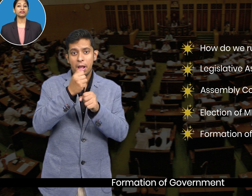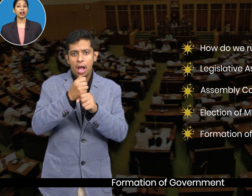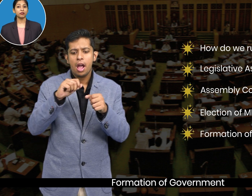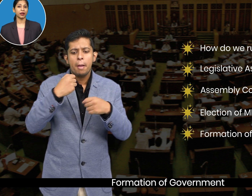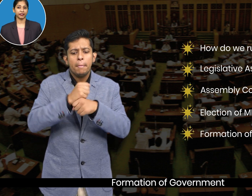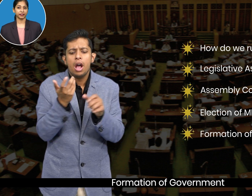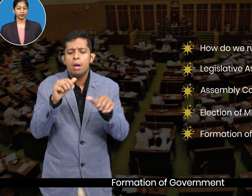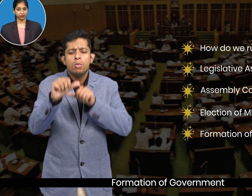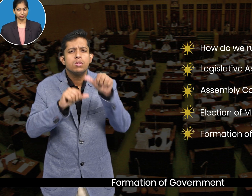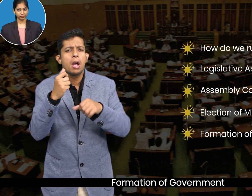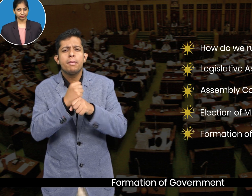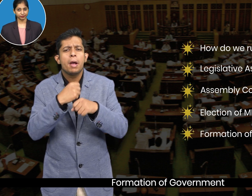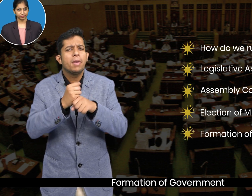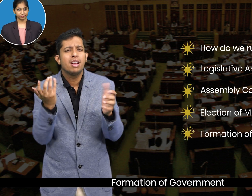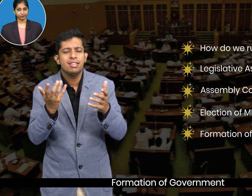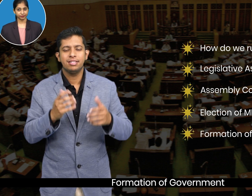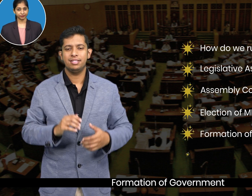Formation of government.